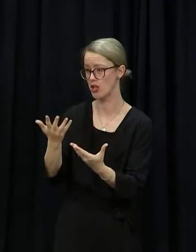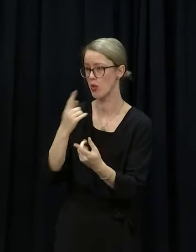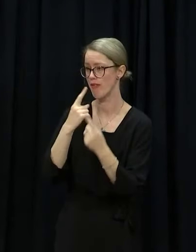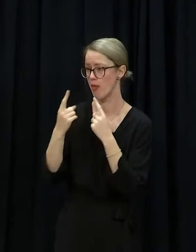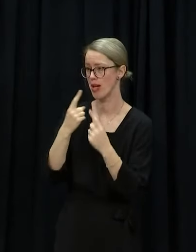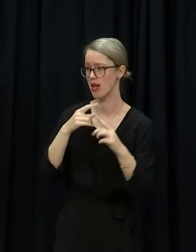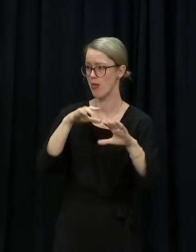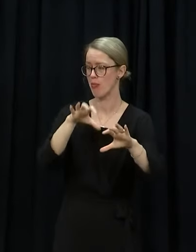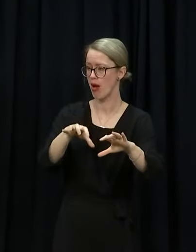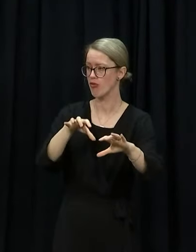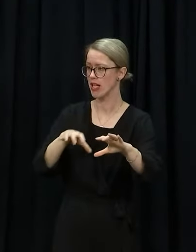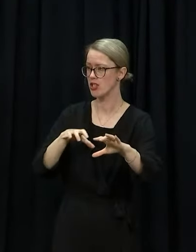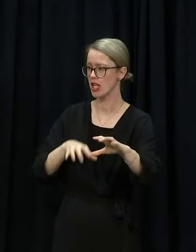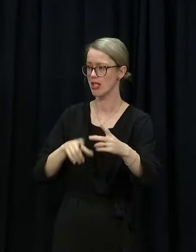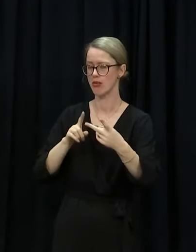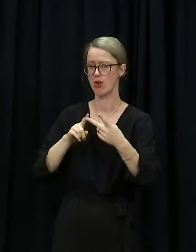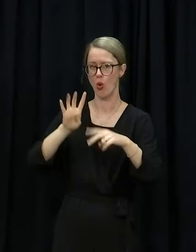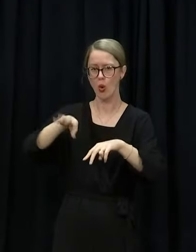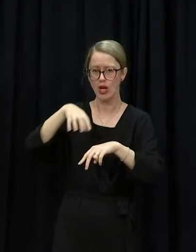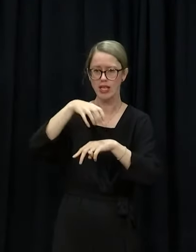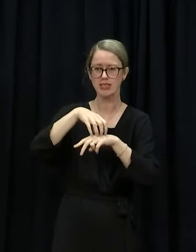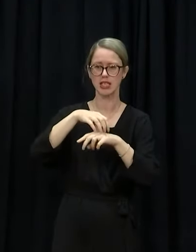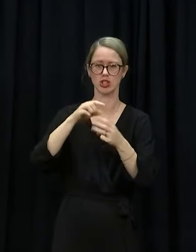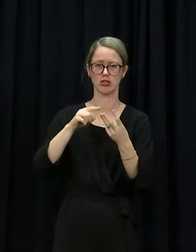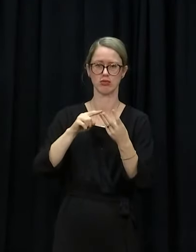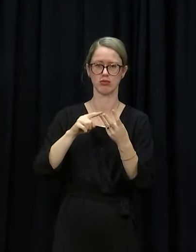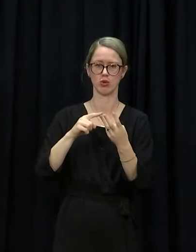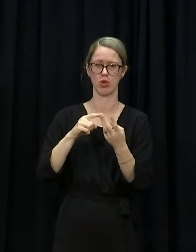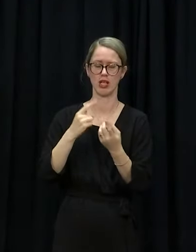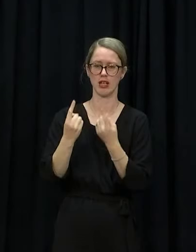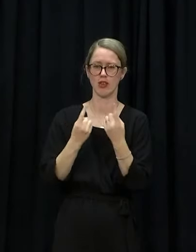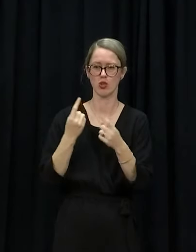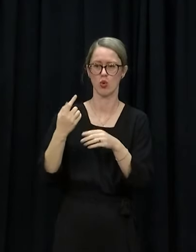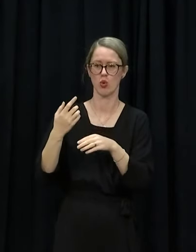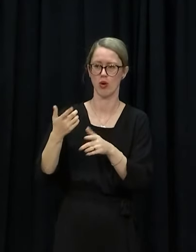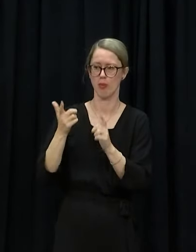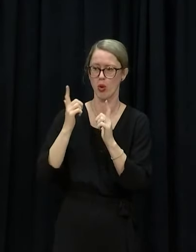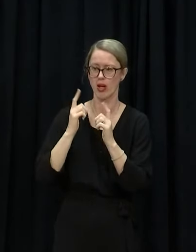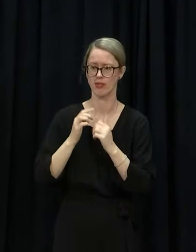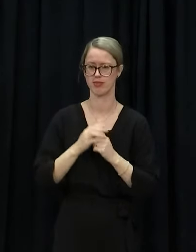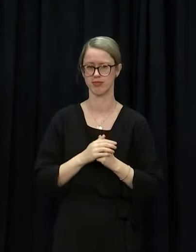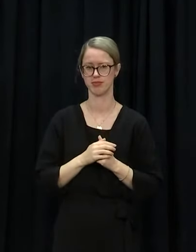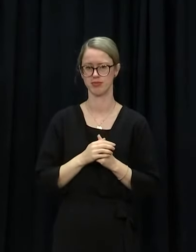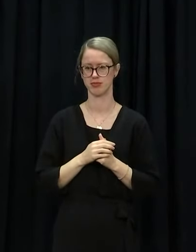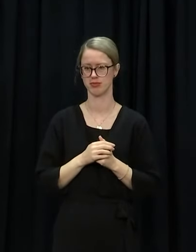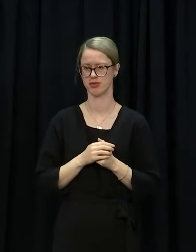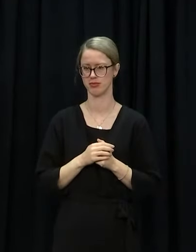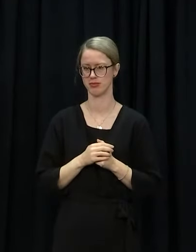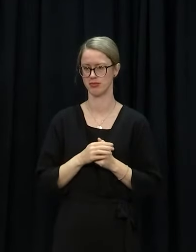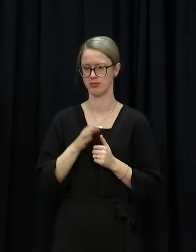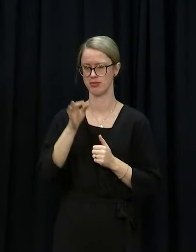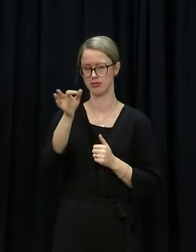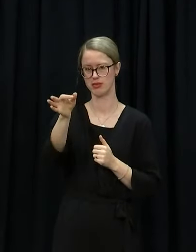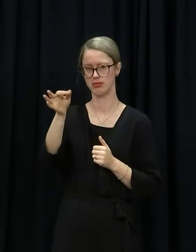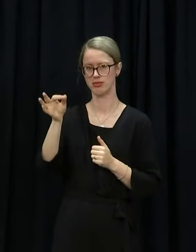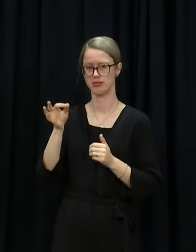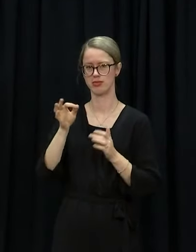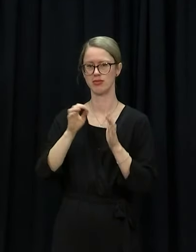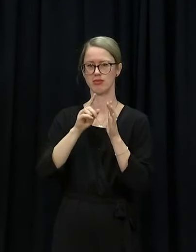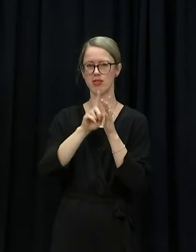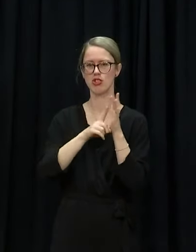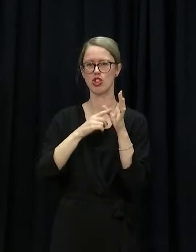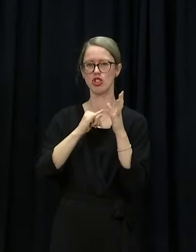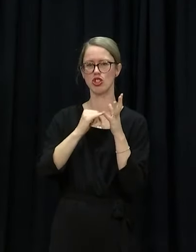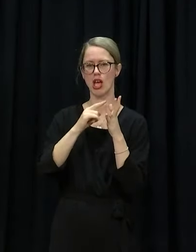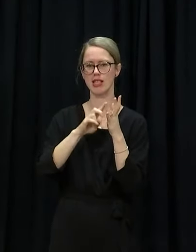it by region, by organisation, individual or employer, for instance. Just on the question of police. Jason. Just on the question